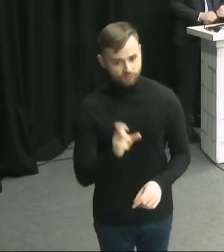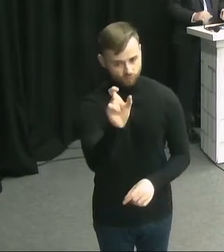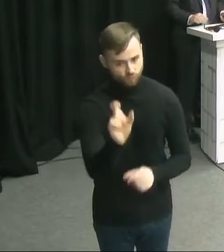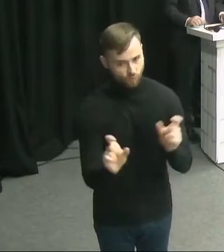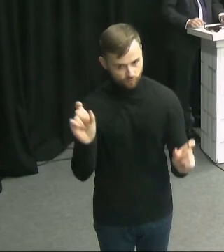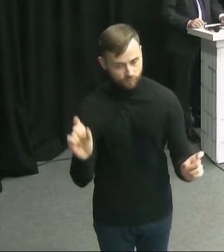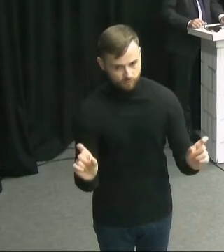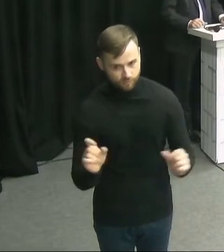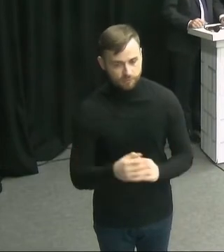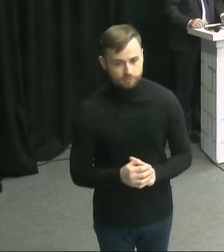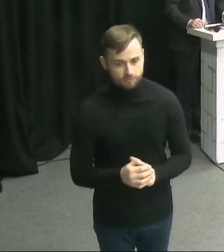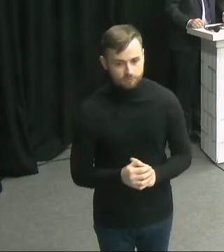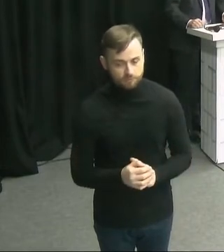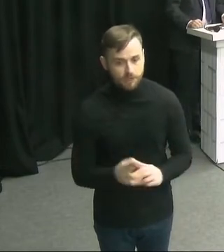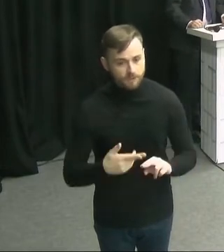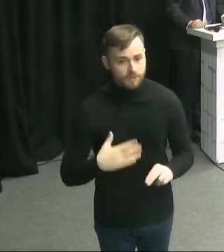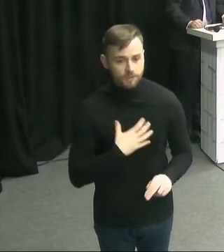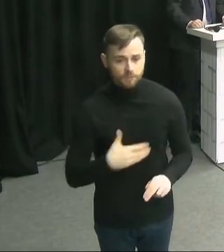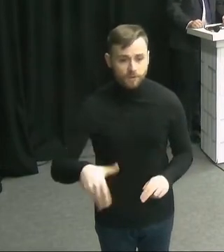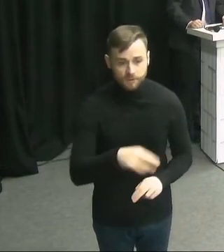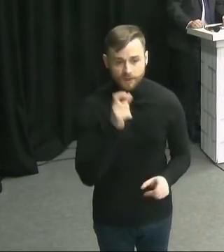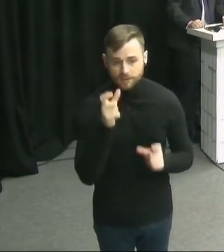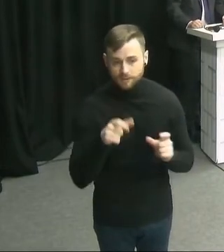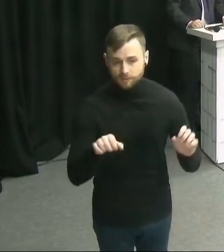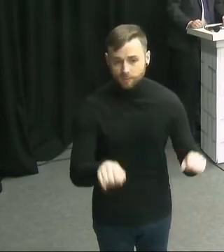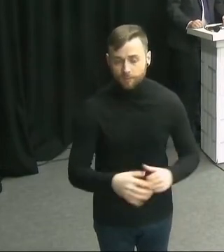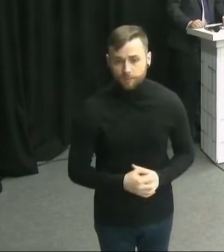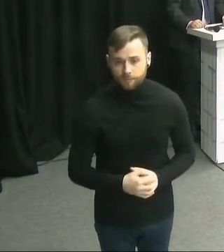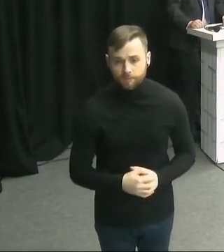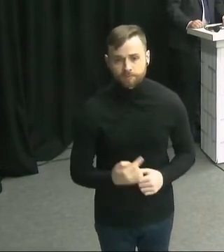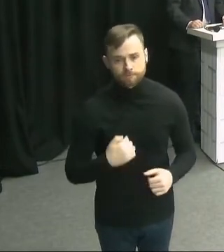will then choose the most topical questions.